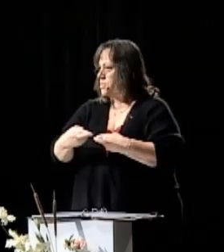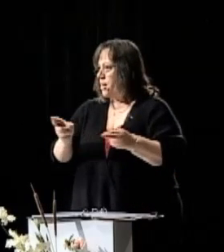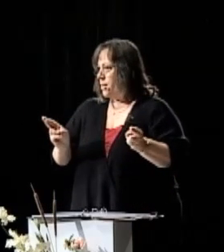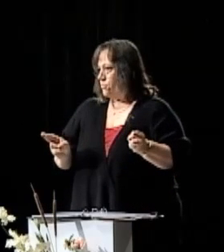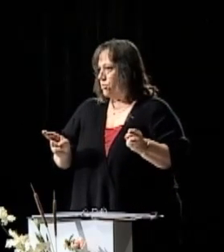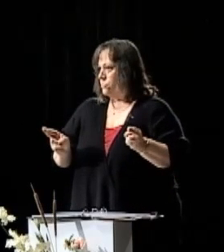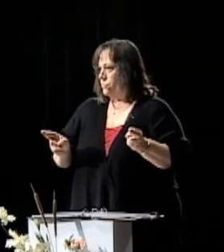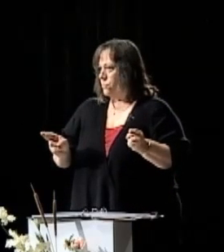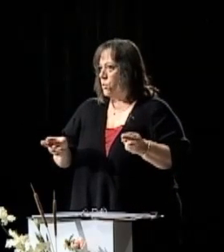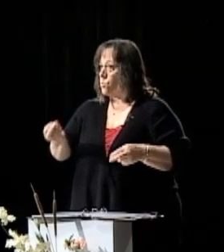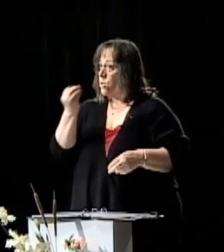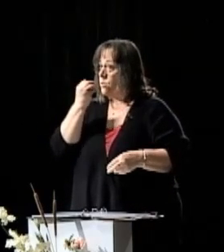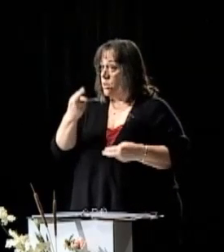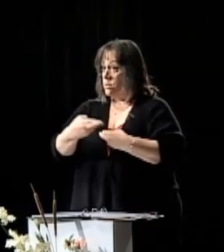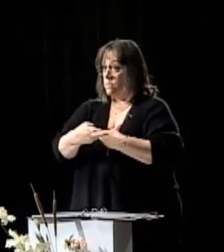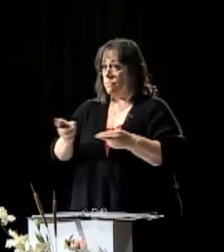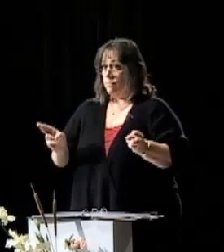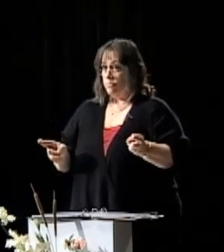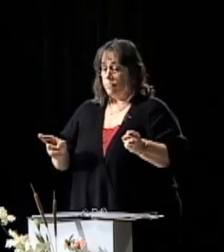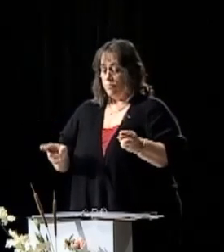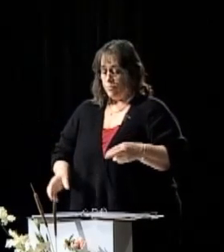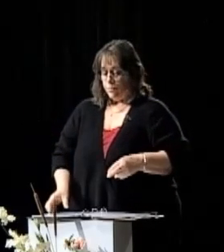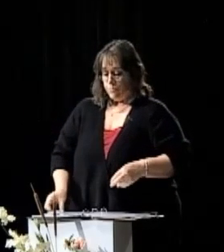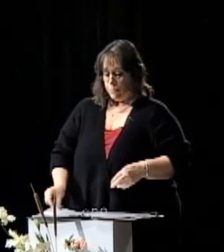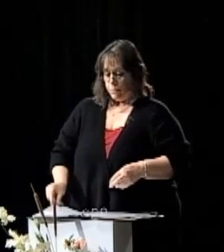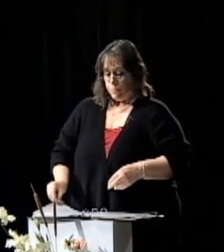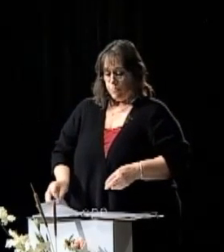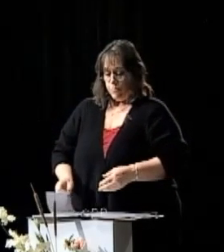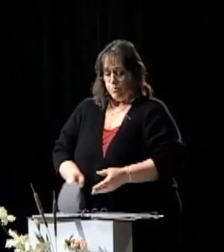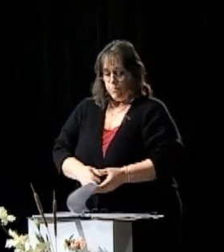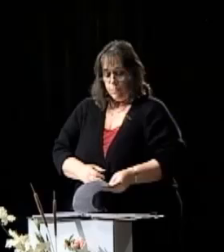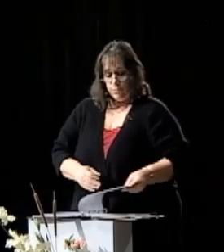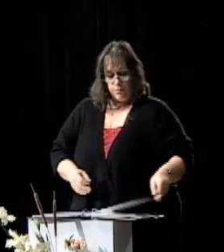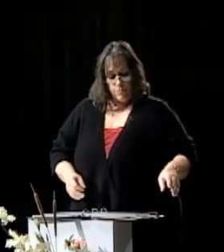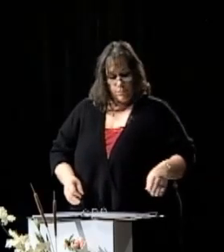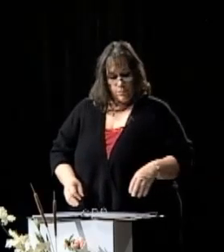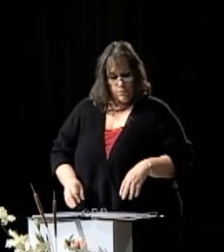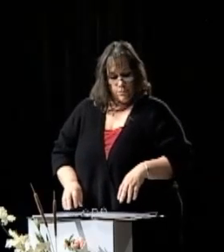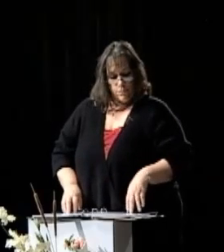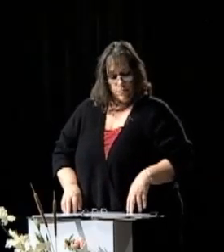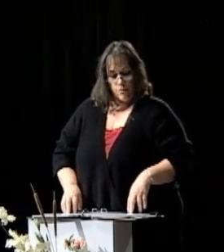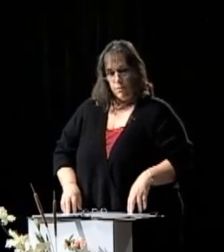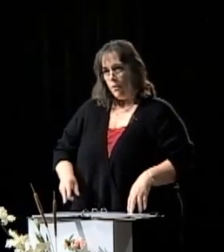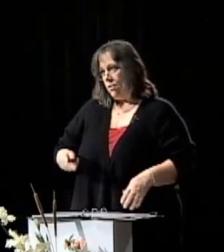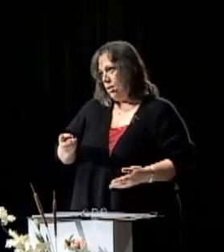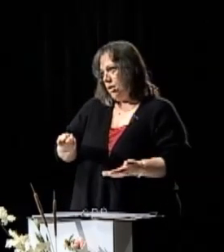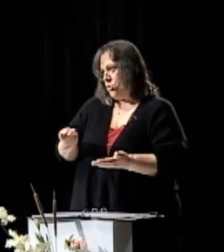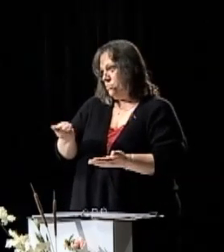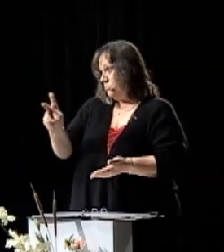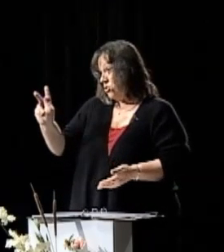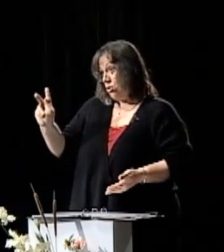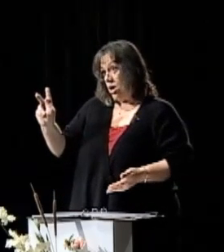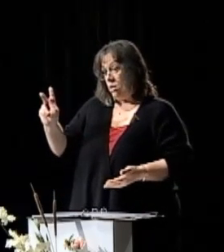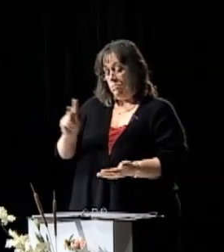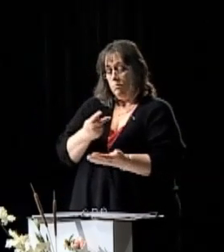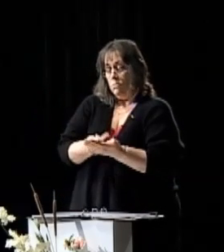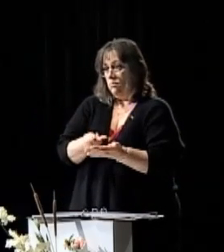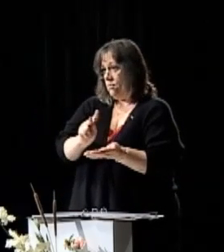Dining room is where you eat. A kitchen is your K.